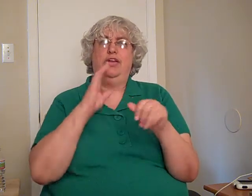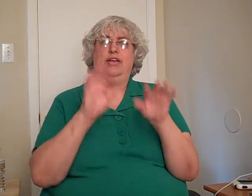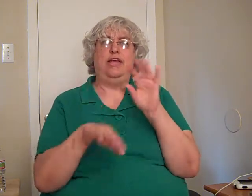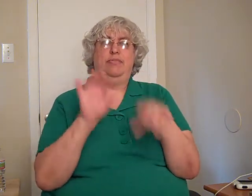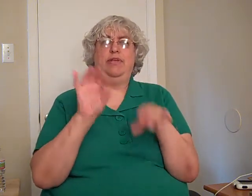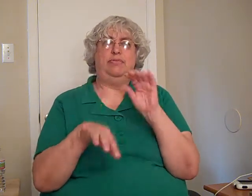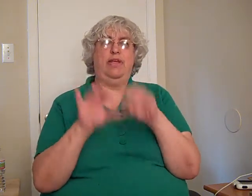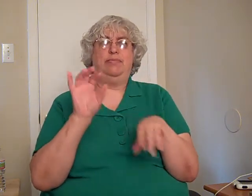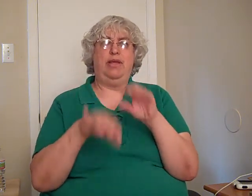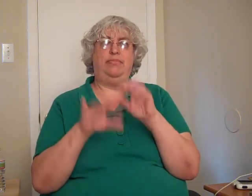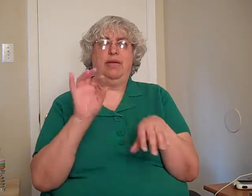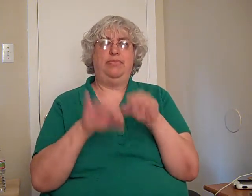input the information yourself.